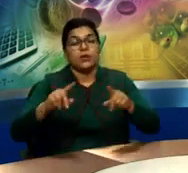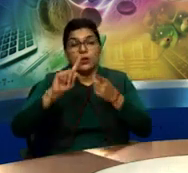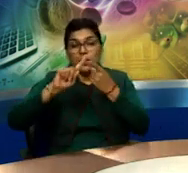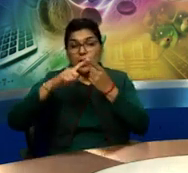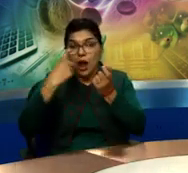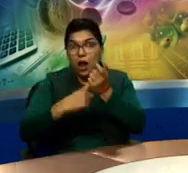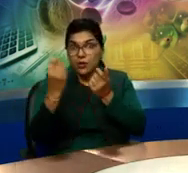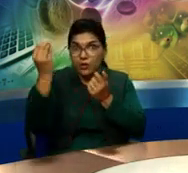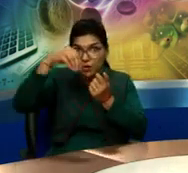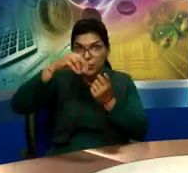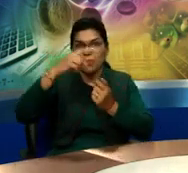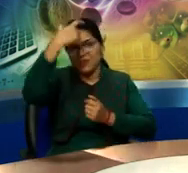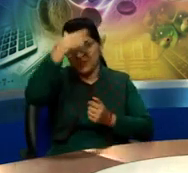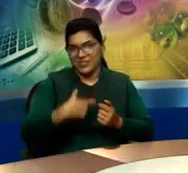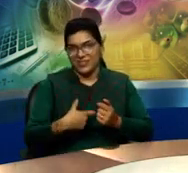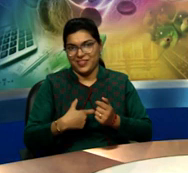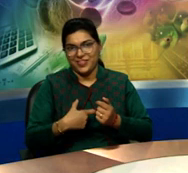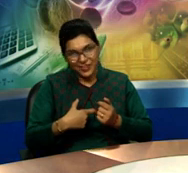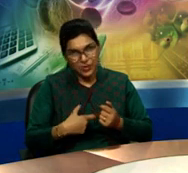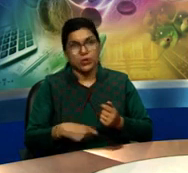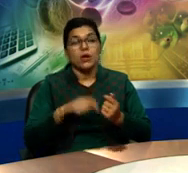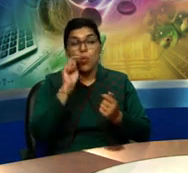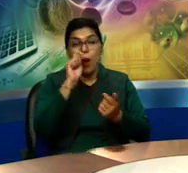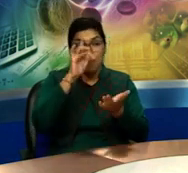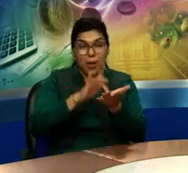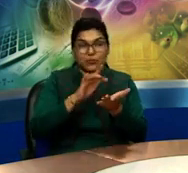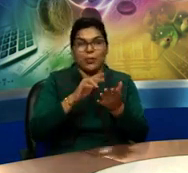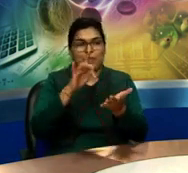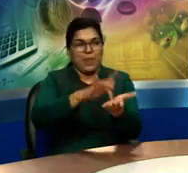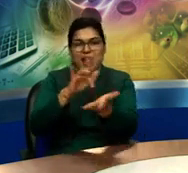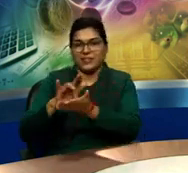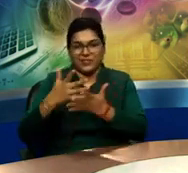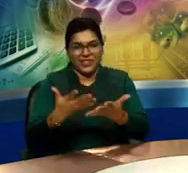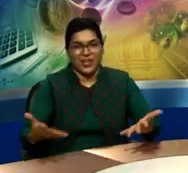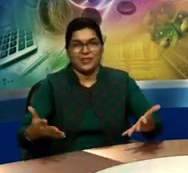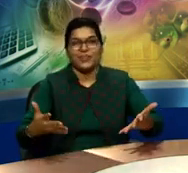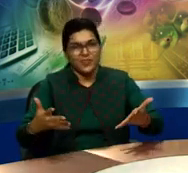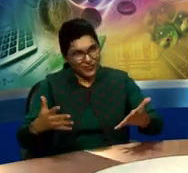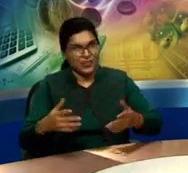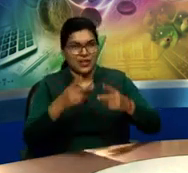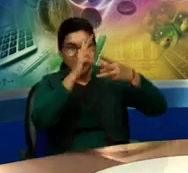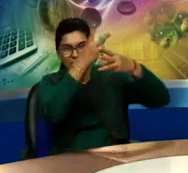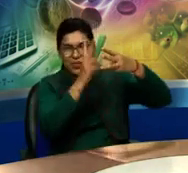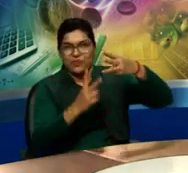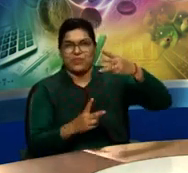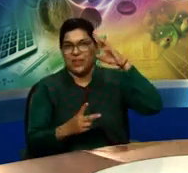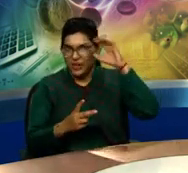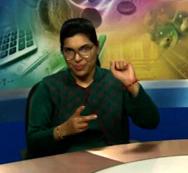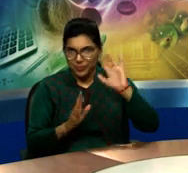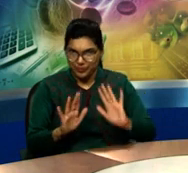So these 3 are the components of any work situation. We have to remember all these because we are going to discuss them and